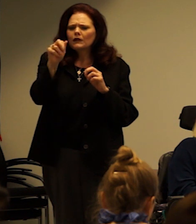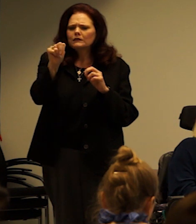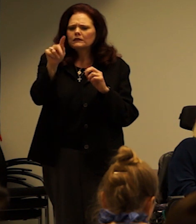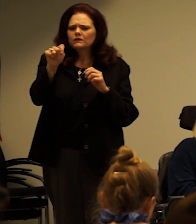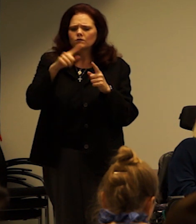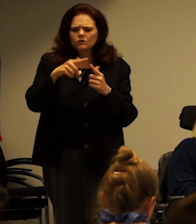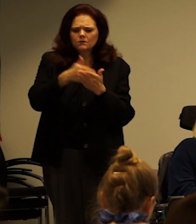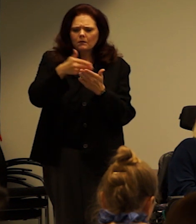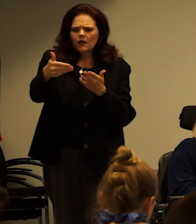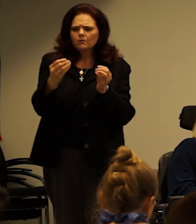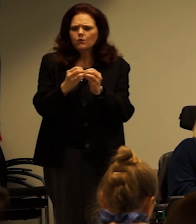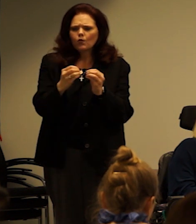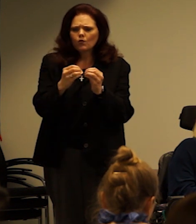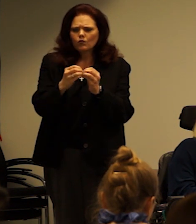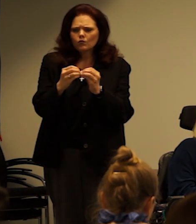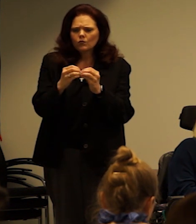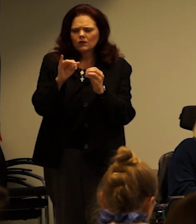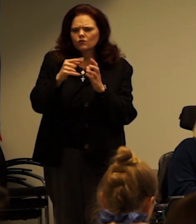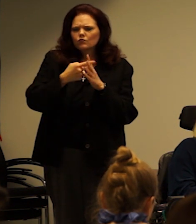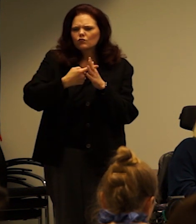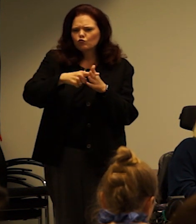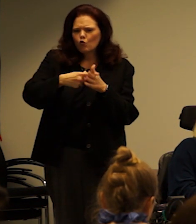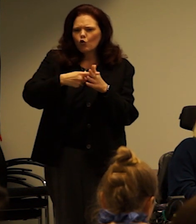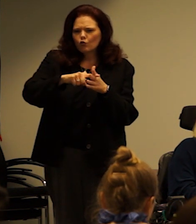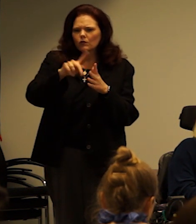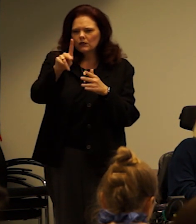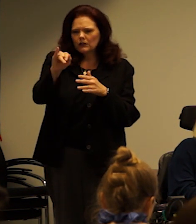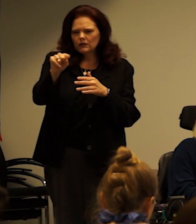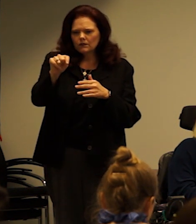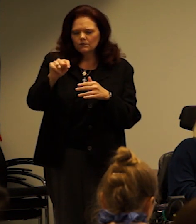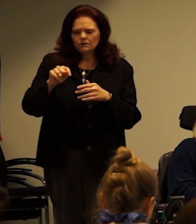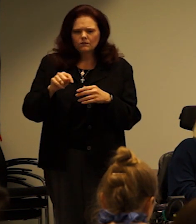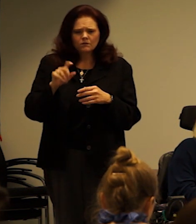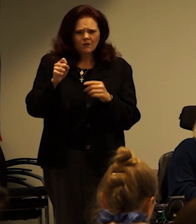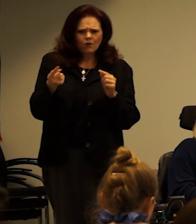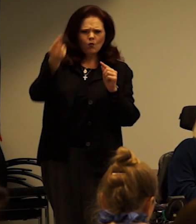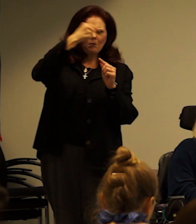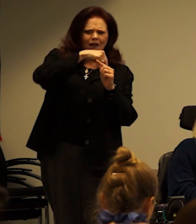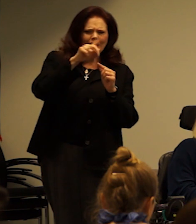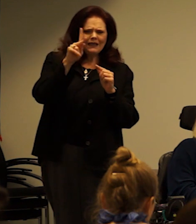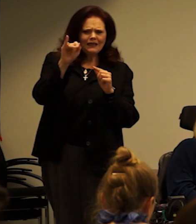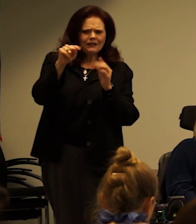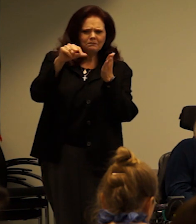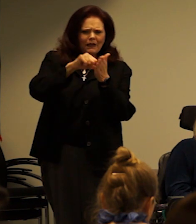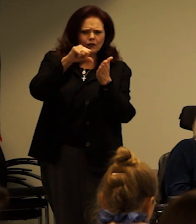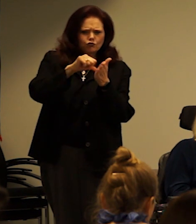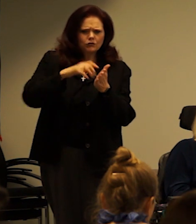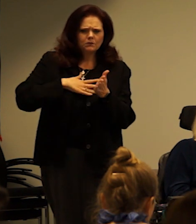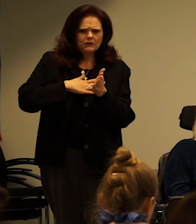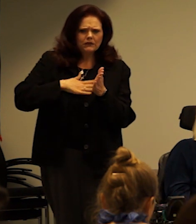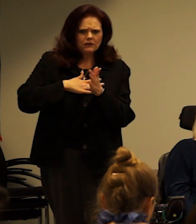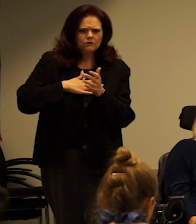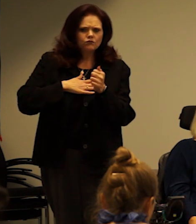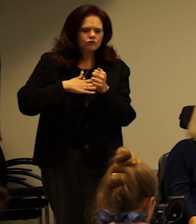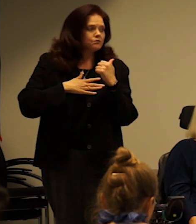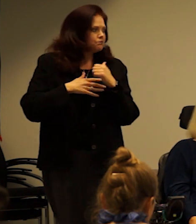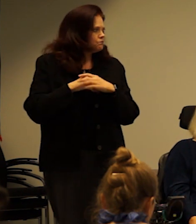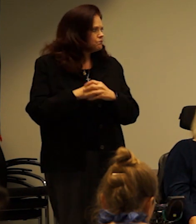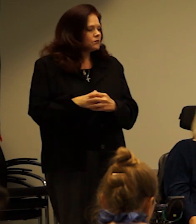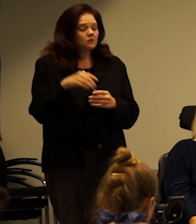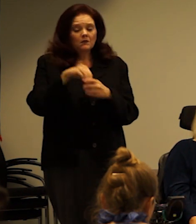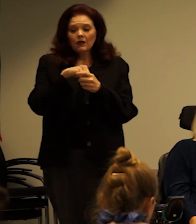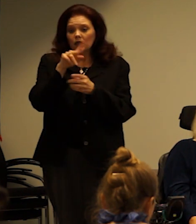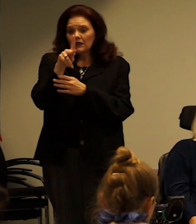to purchase some more. And it's just a starter. What, can we go back to the kit for a second, please? Thanks. So in